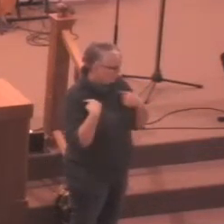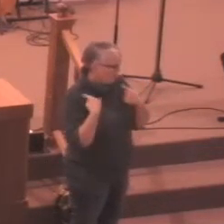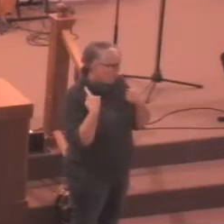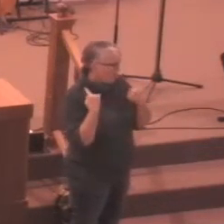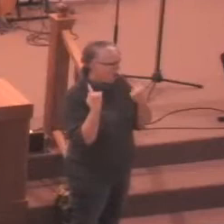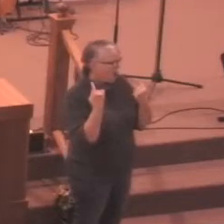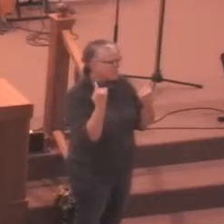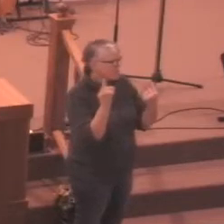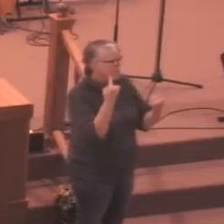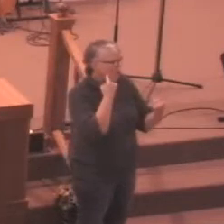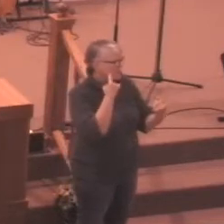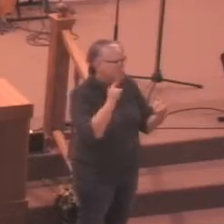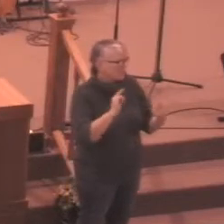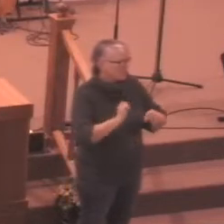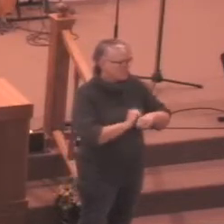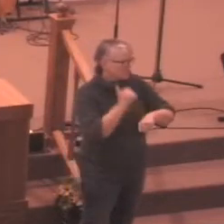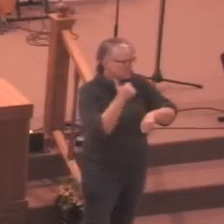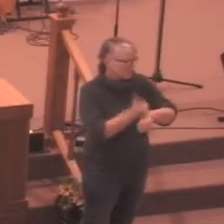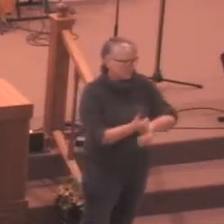brick.